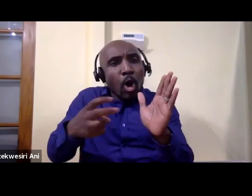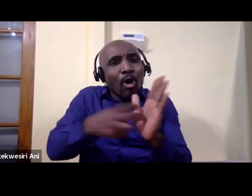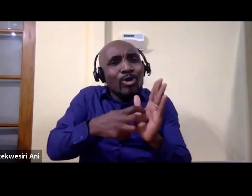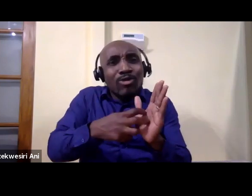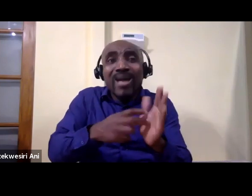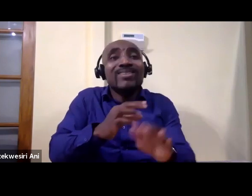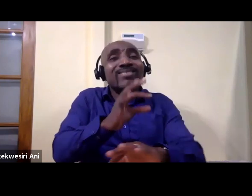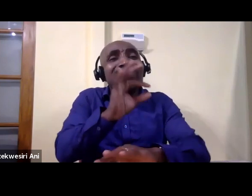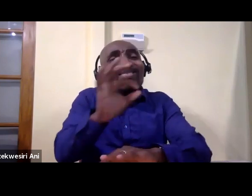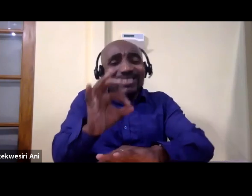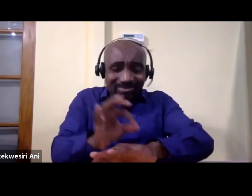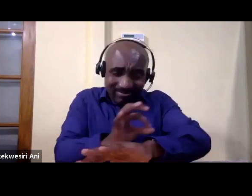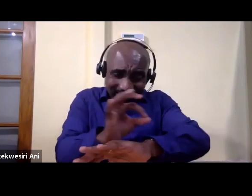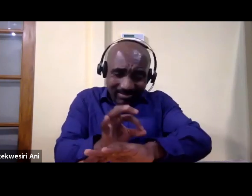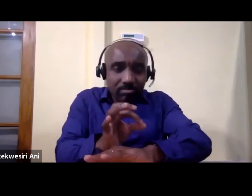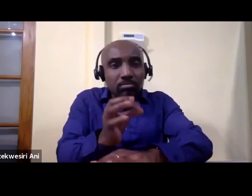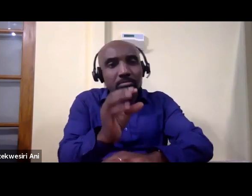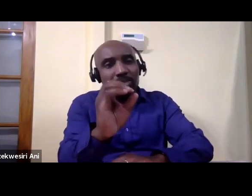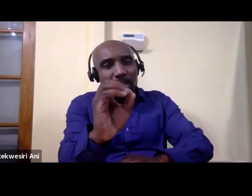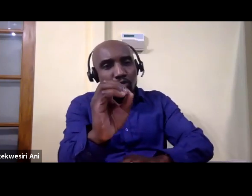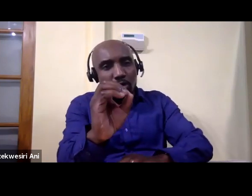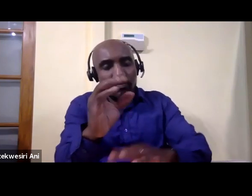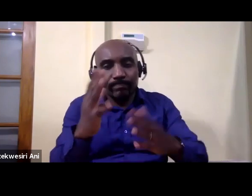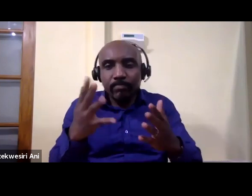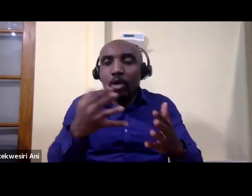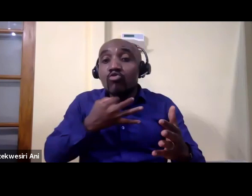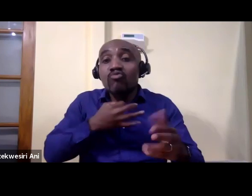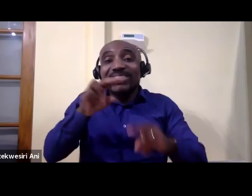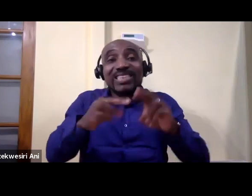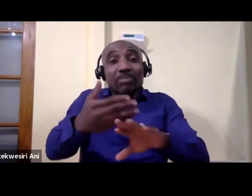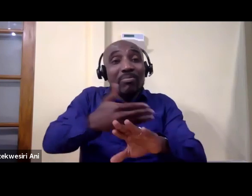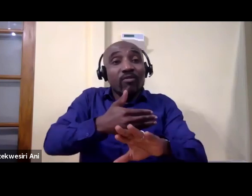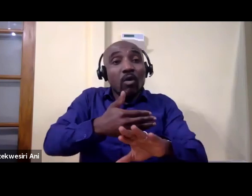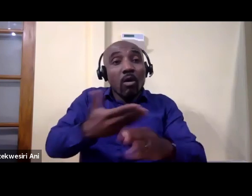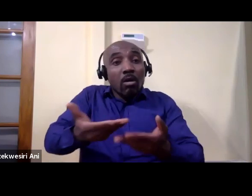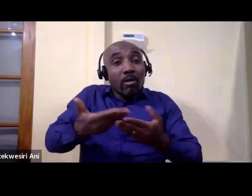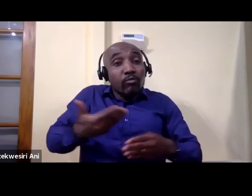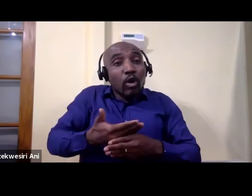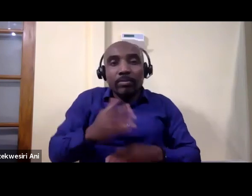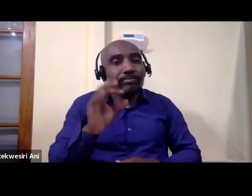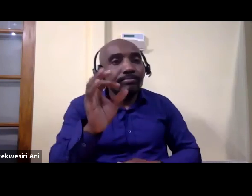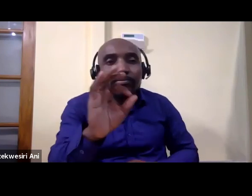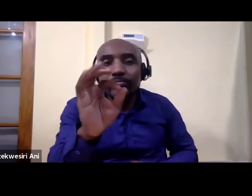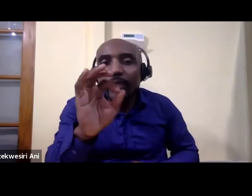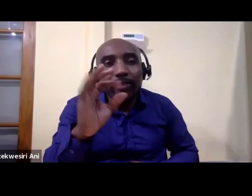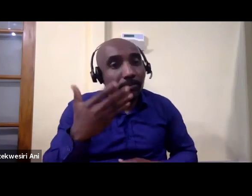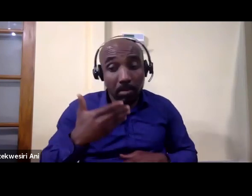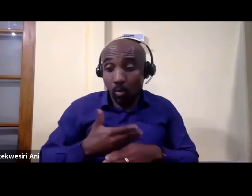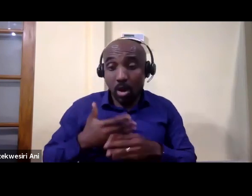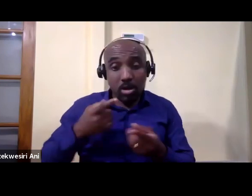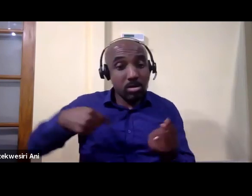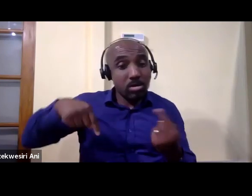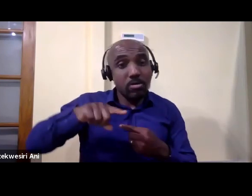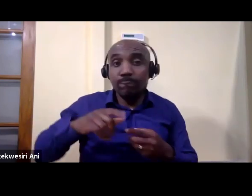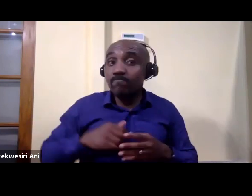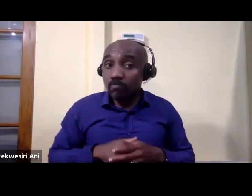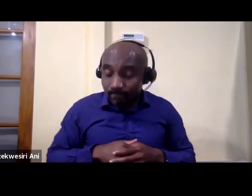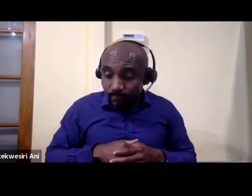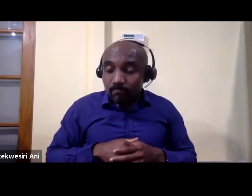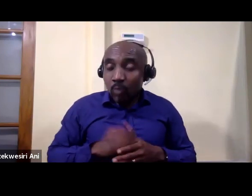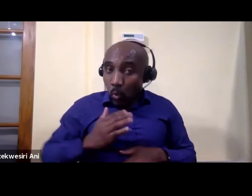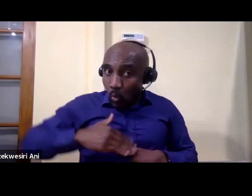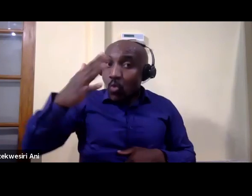0 contract hour, and there is no risk assessment among us that are working in this kind of places. It's why